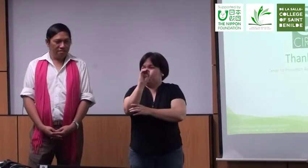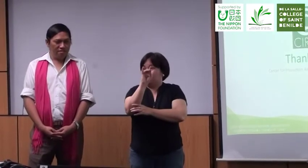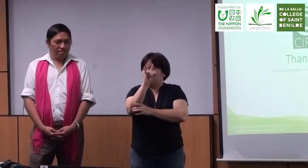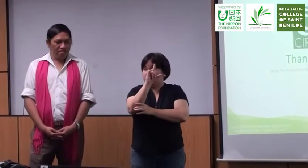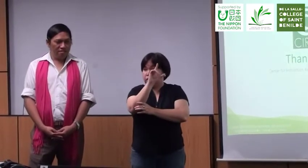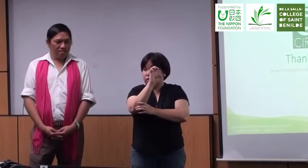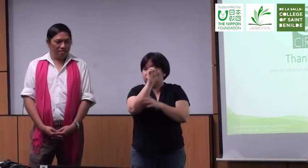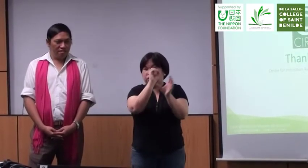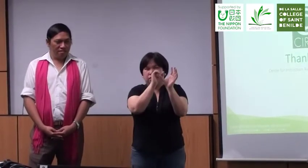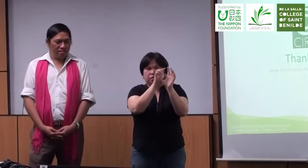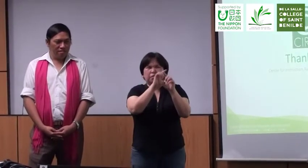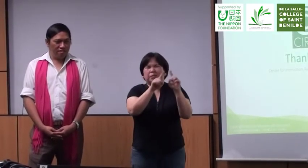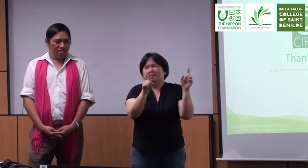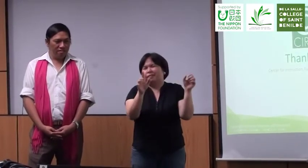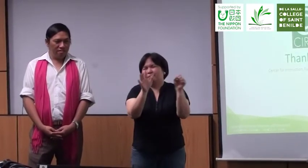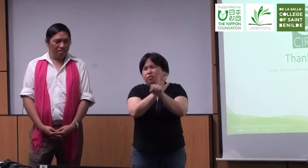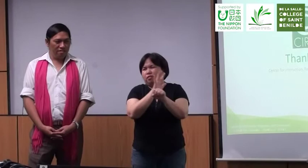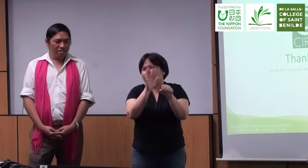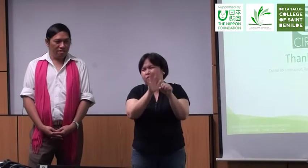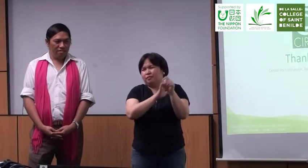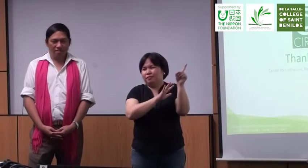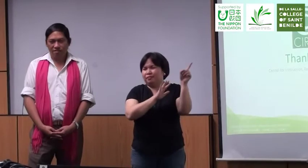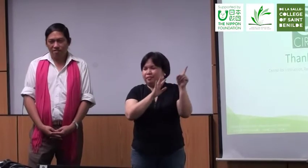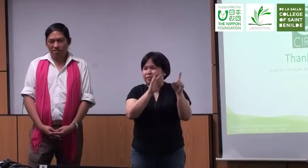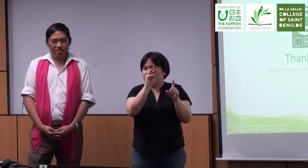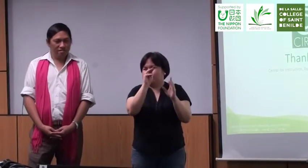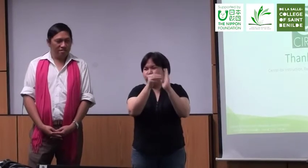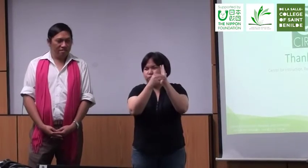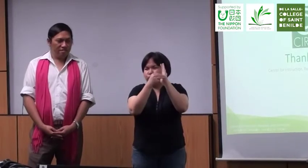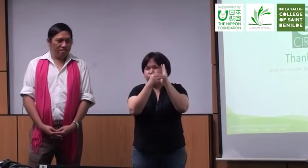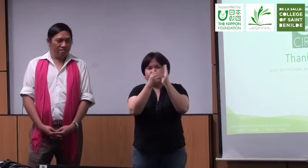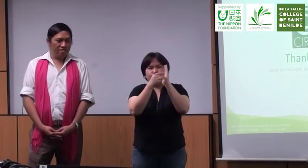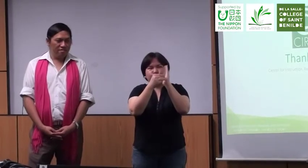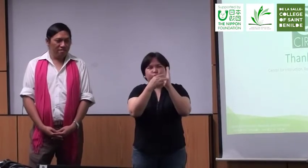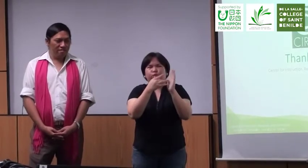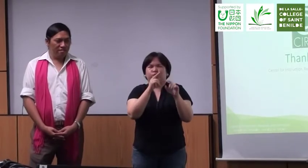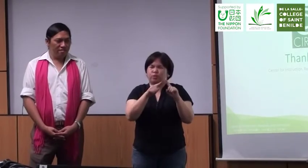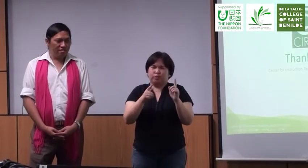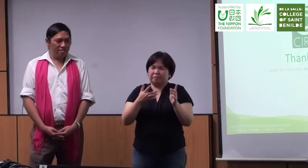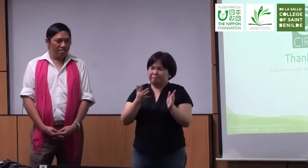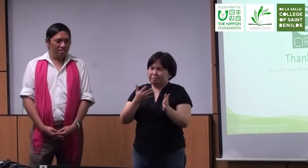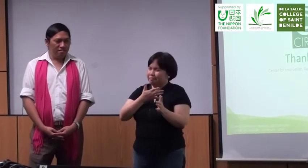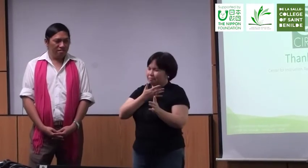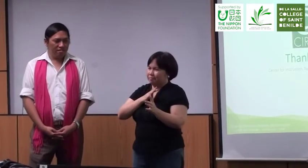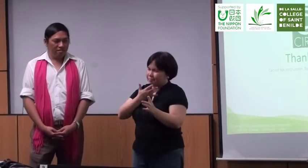space, and we discourage every Moodle user to do so.